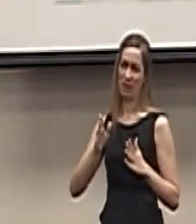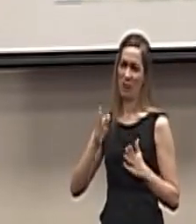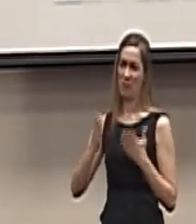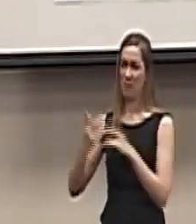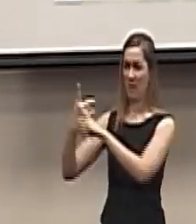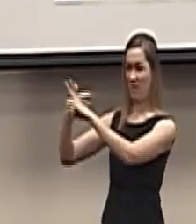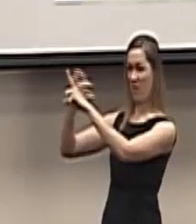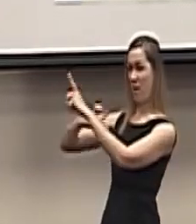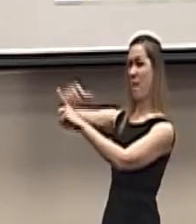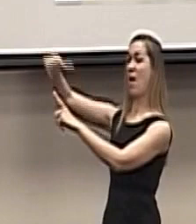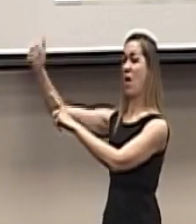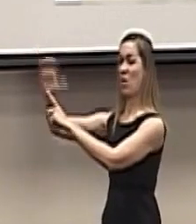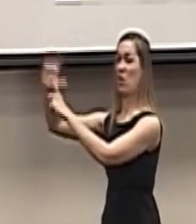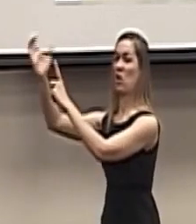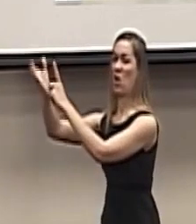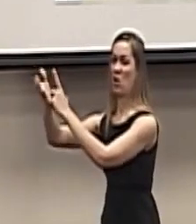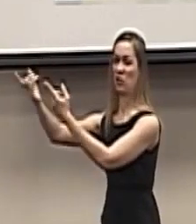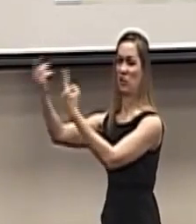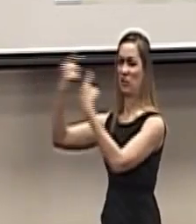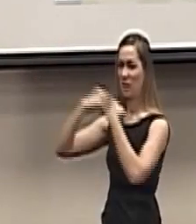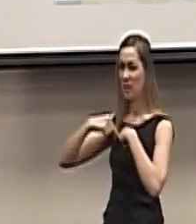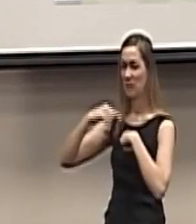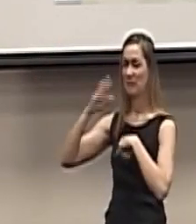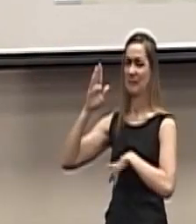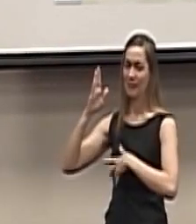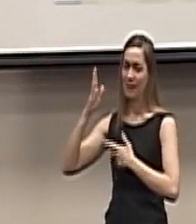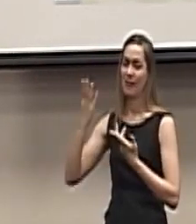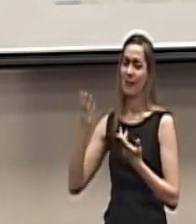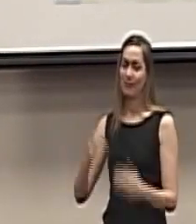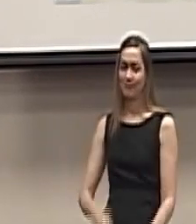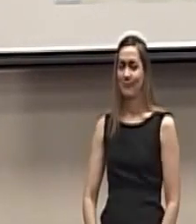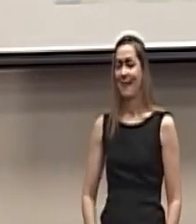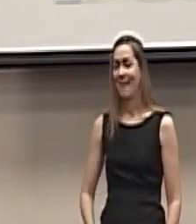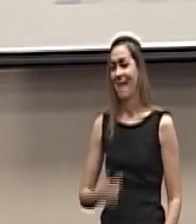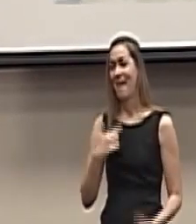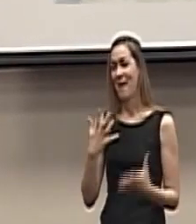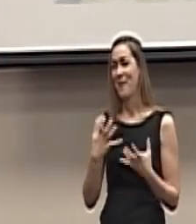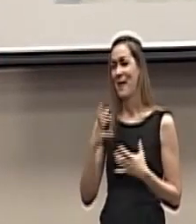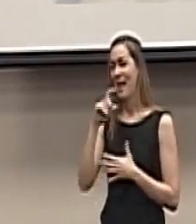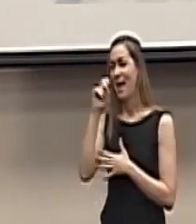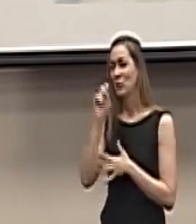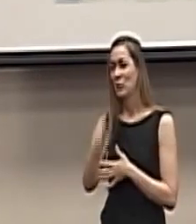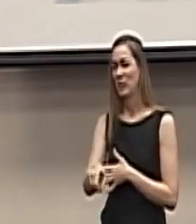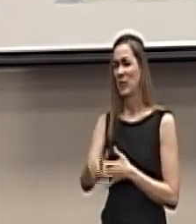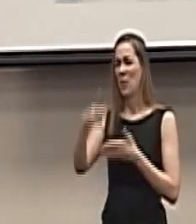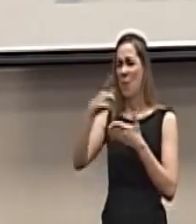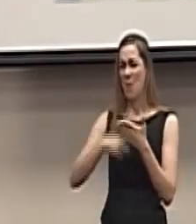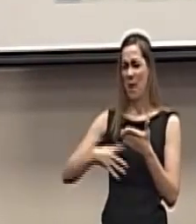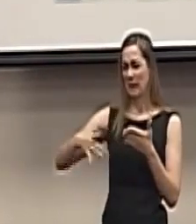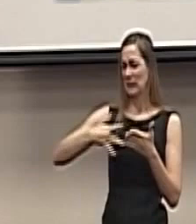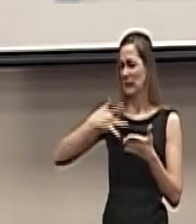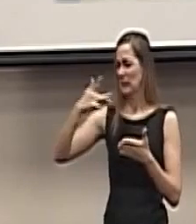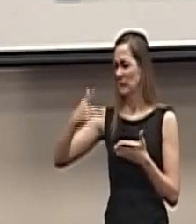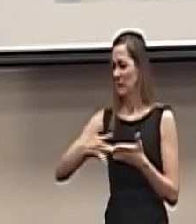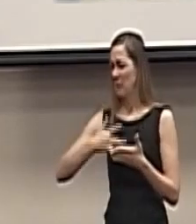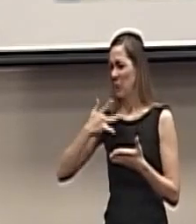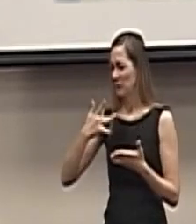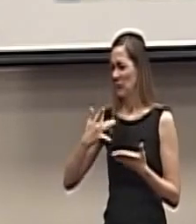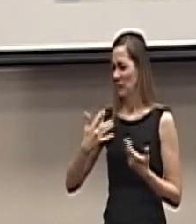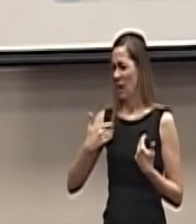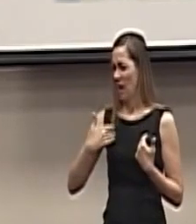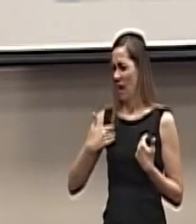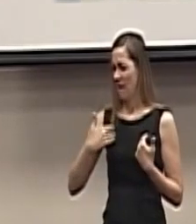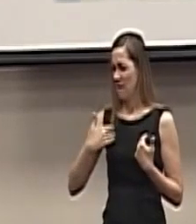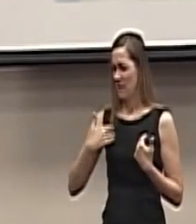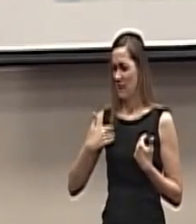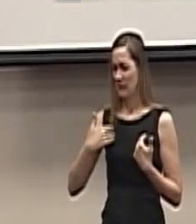And so what we want to do for just a second is I want to just ask you guys a question of what kind of emotions did you feel